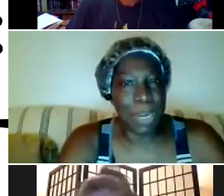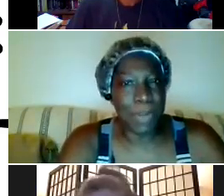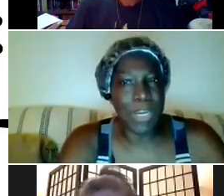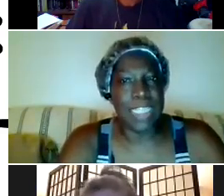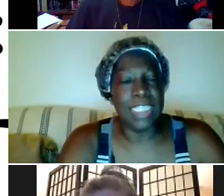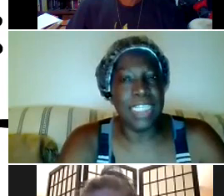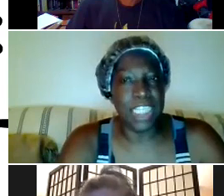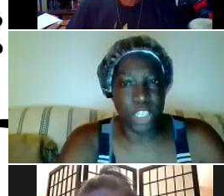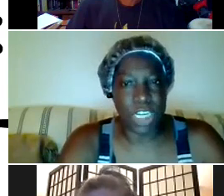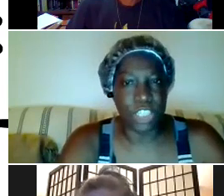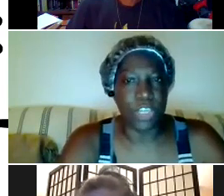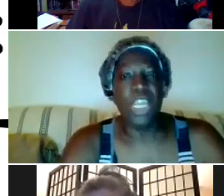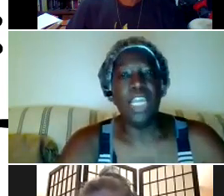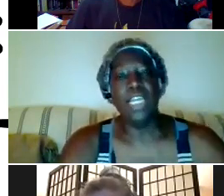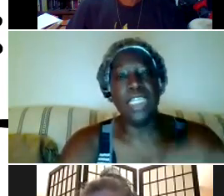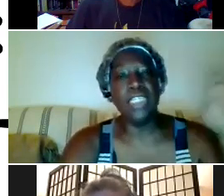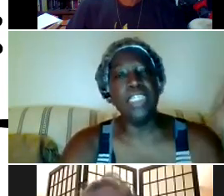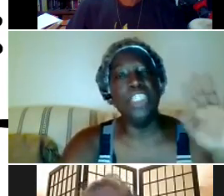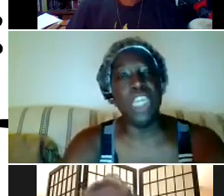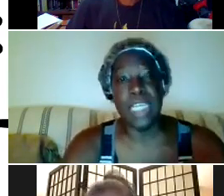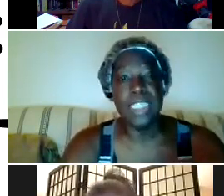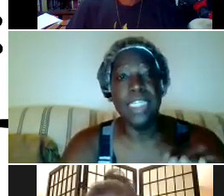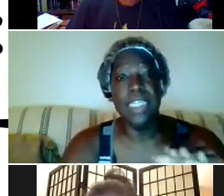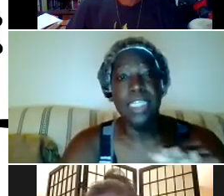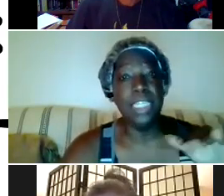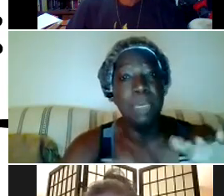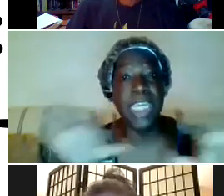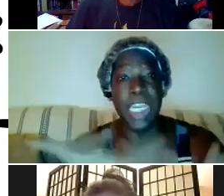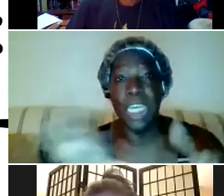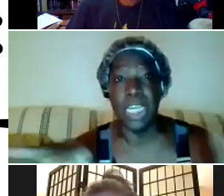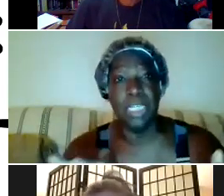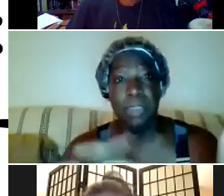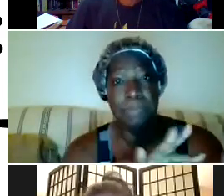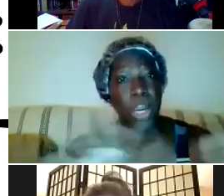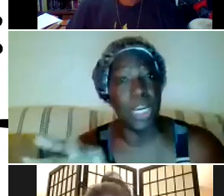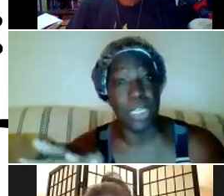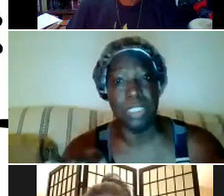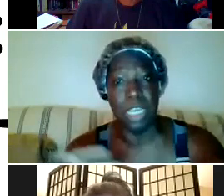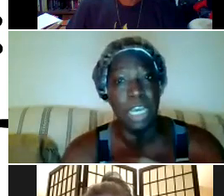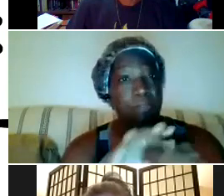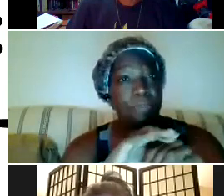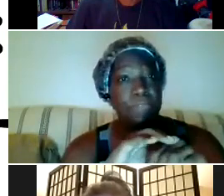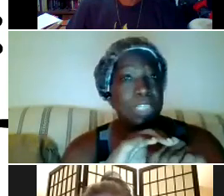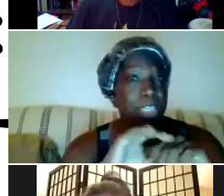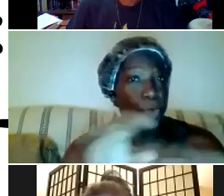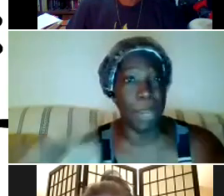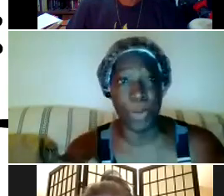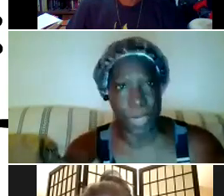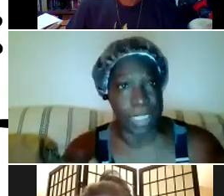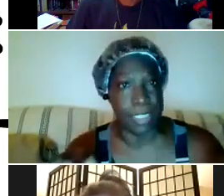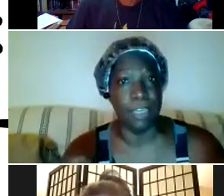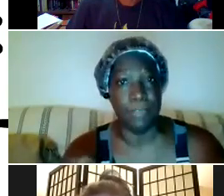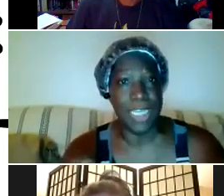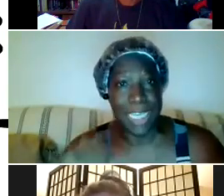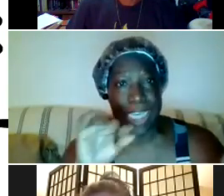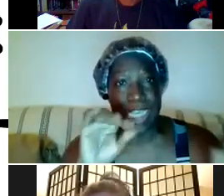A.S.L. grammar and sentence structure. This is just the beginning part of the grammar